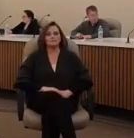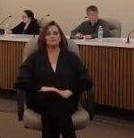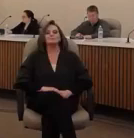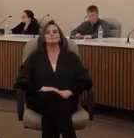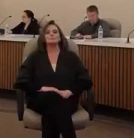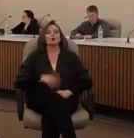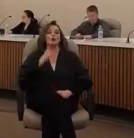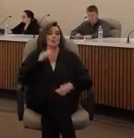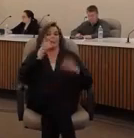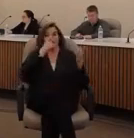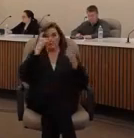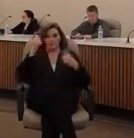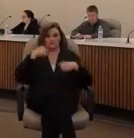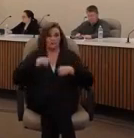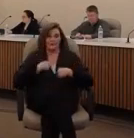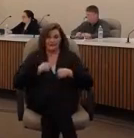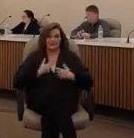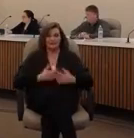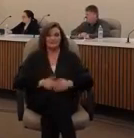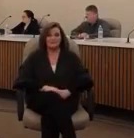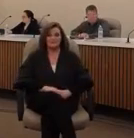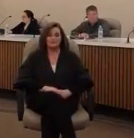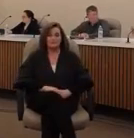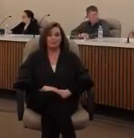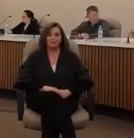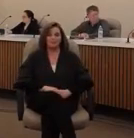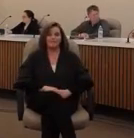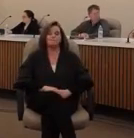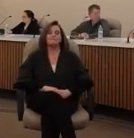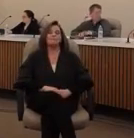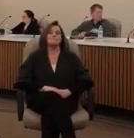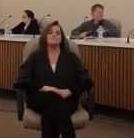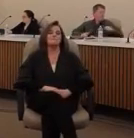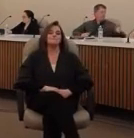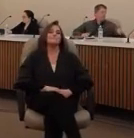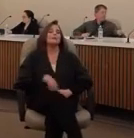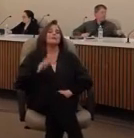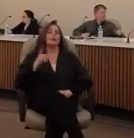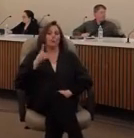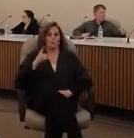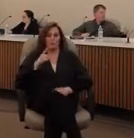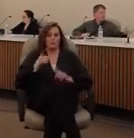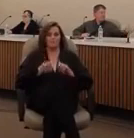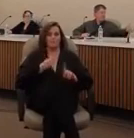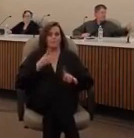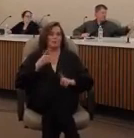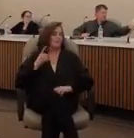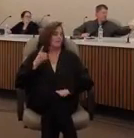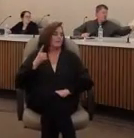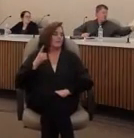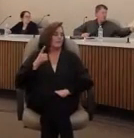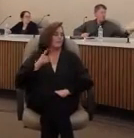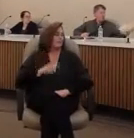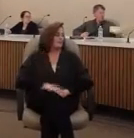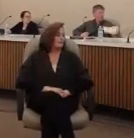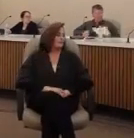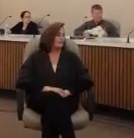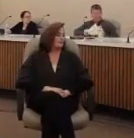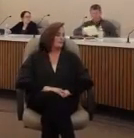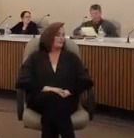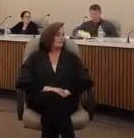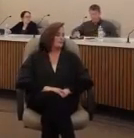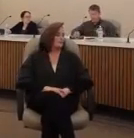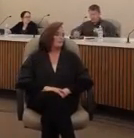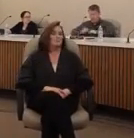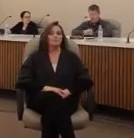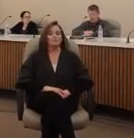Do you have any questions for me? Yeah, there's I one can question keep coming going. from. And you're always welcome to read them if